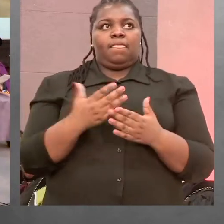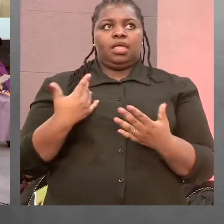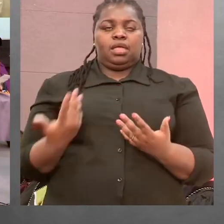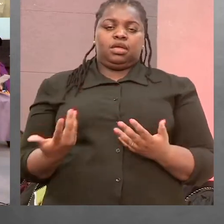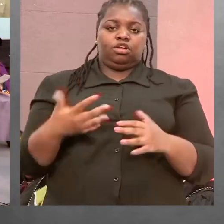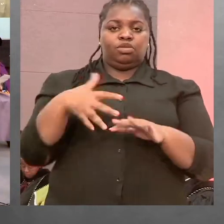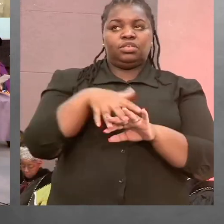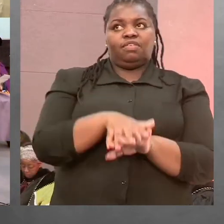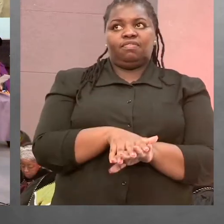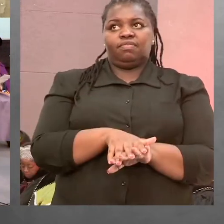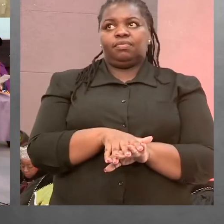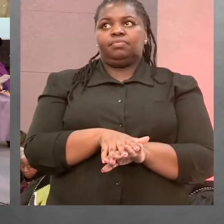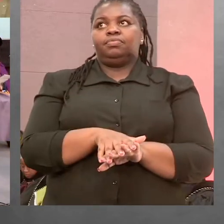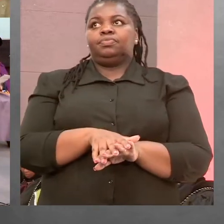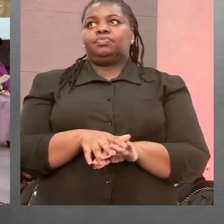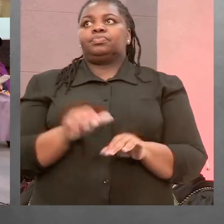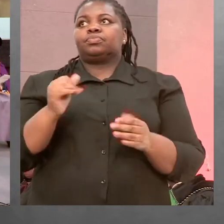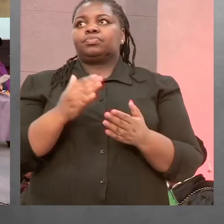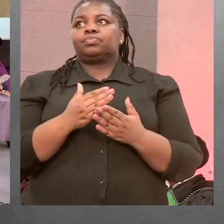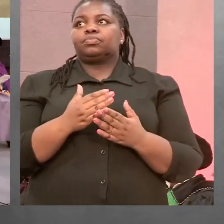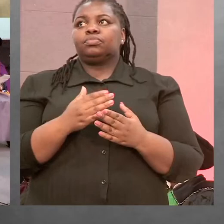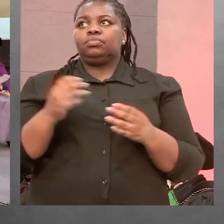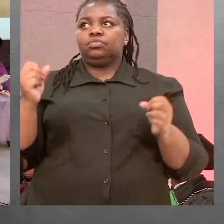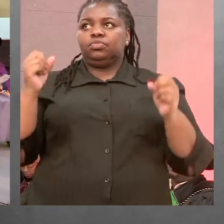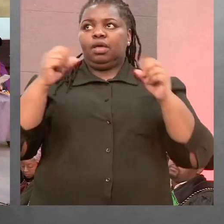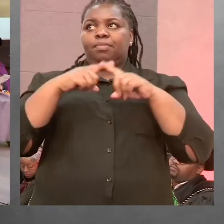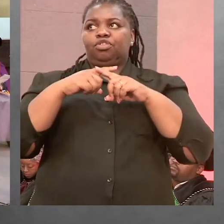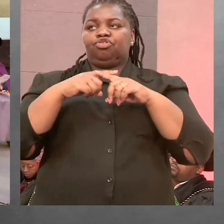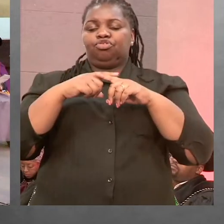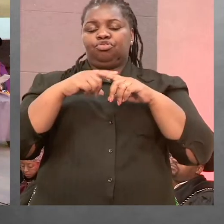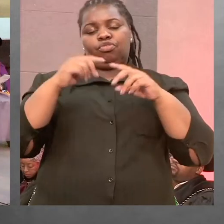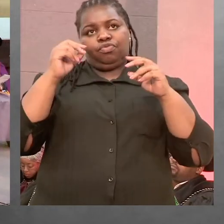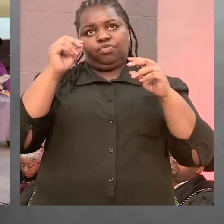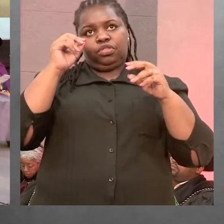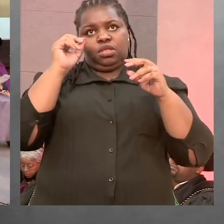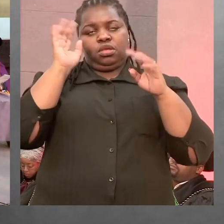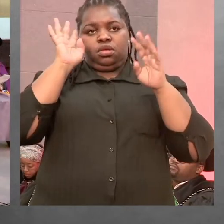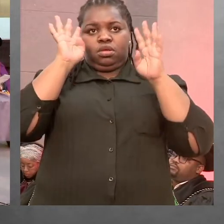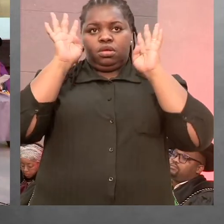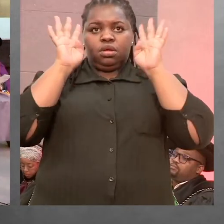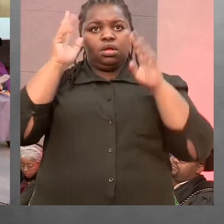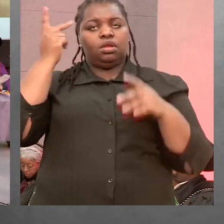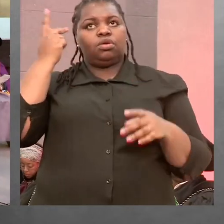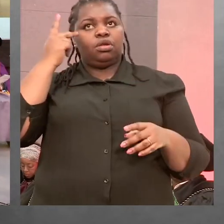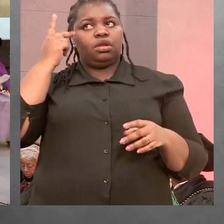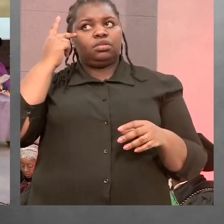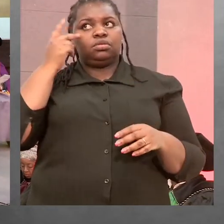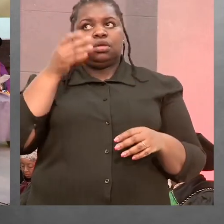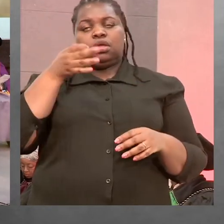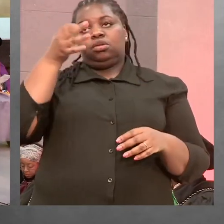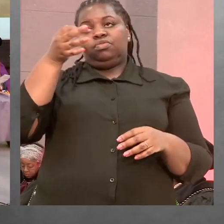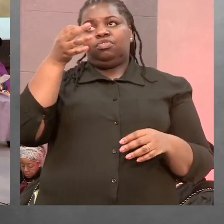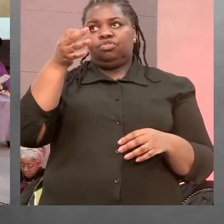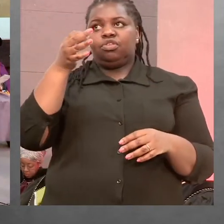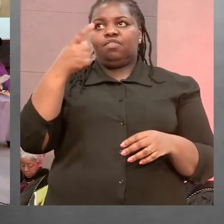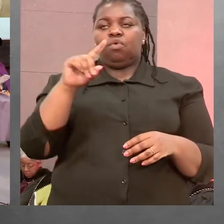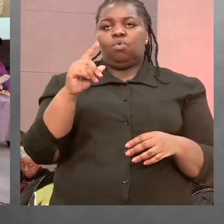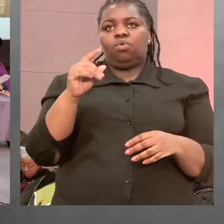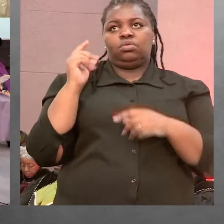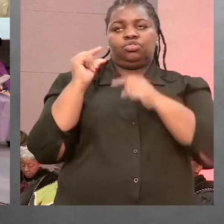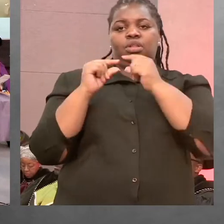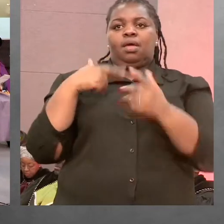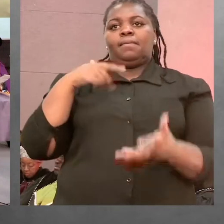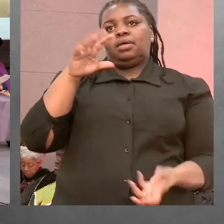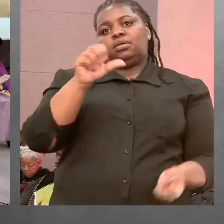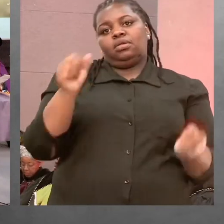inclusivity, construct bridges of knowledge, and create a brighter future for generations to come. In